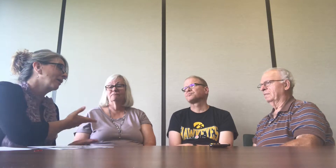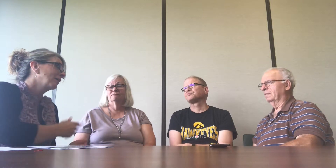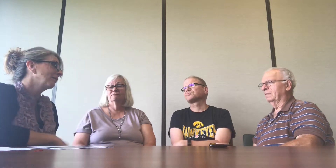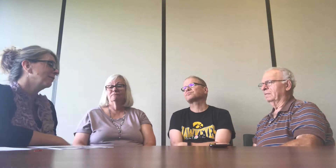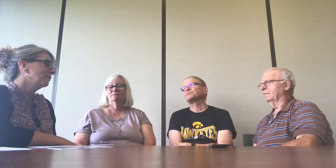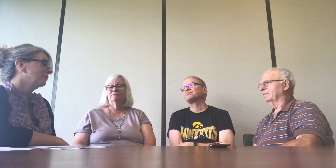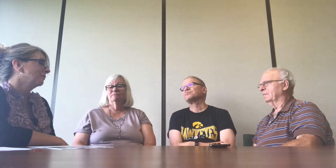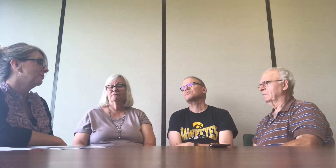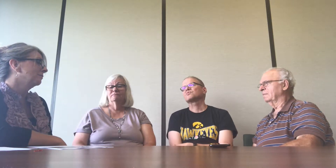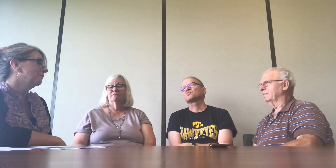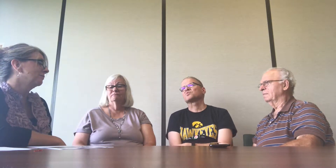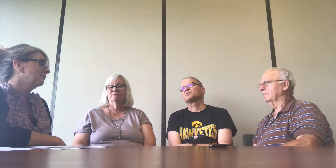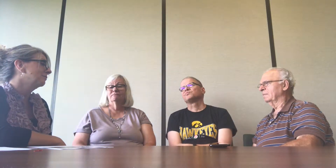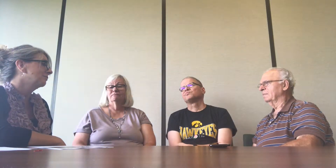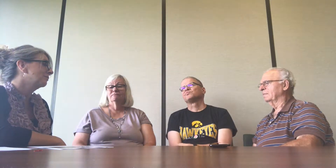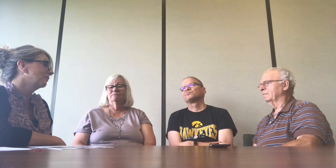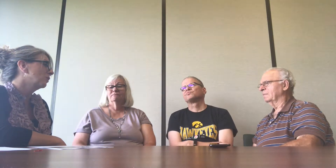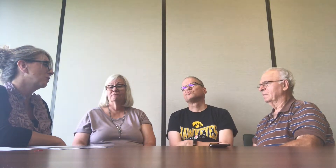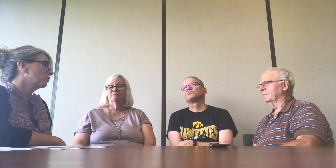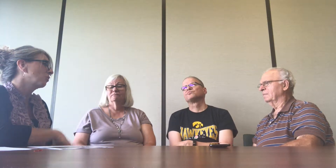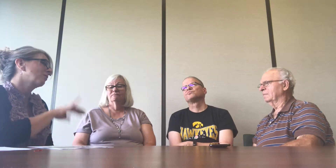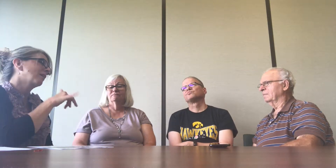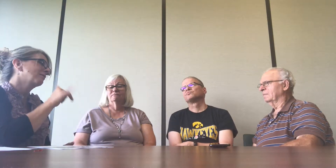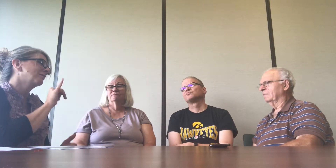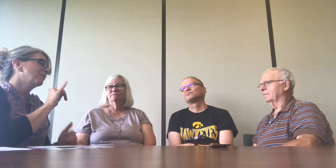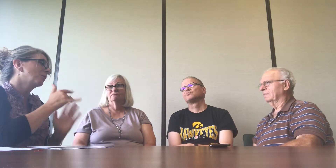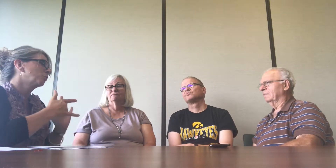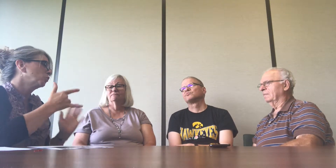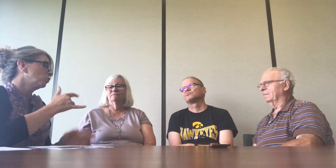is withholding money for their own benefit, that is abuse.